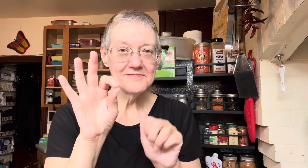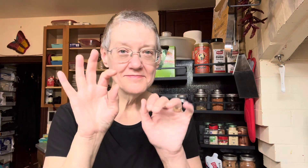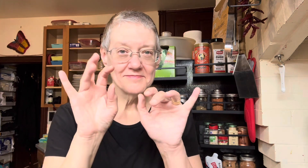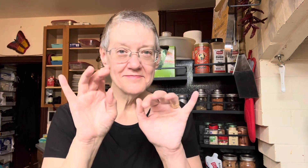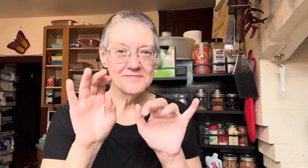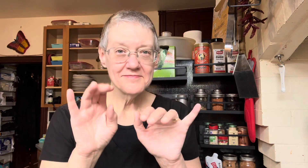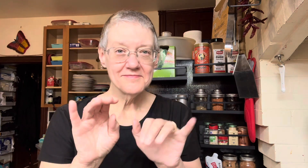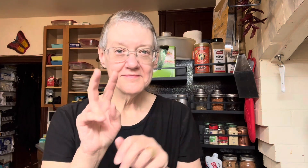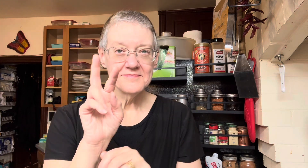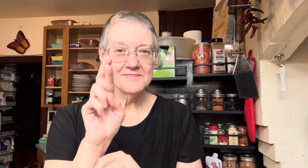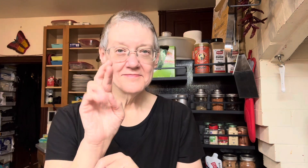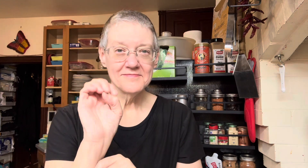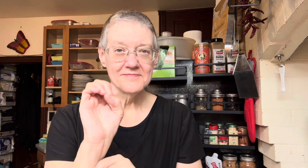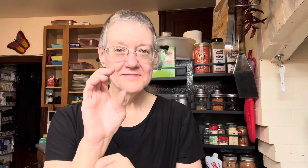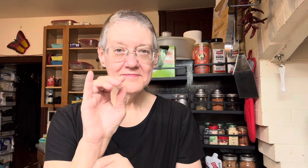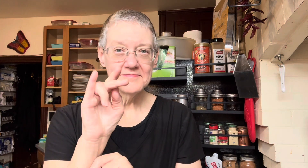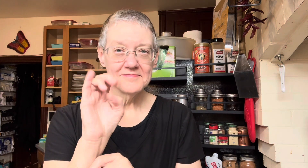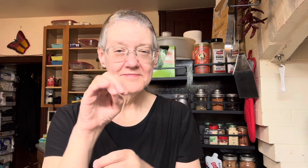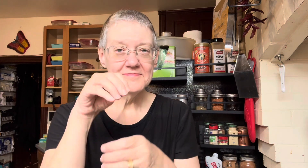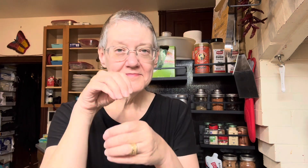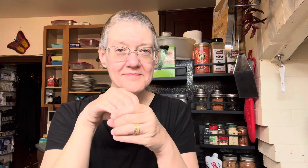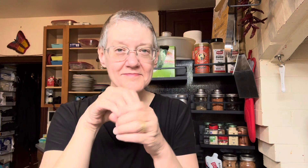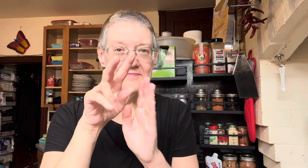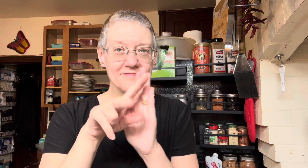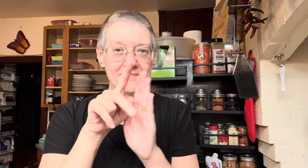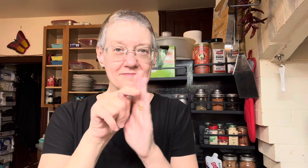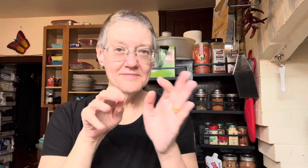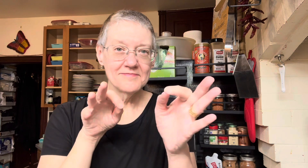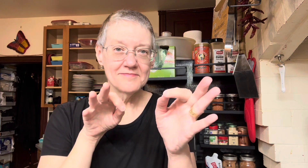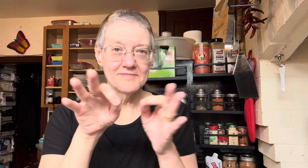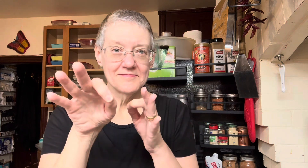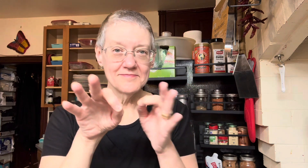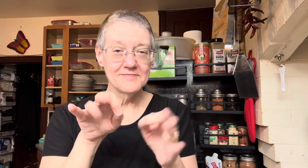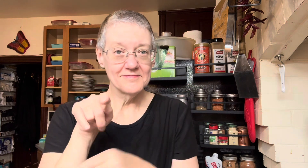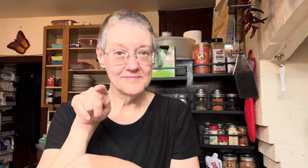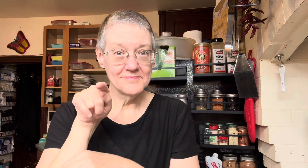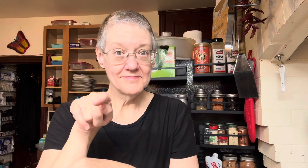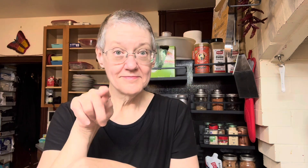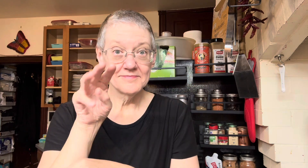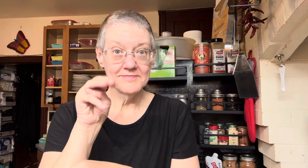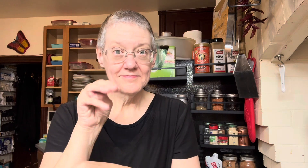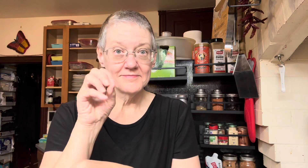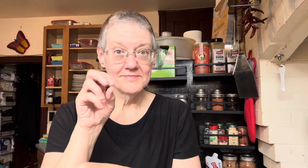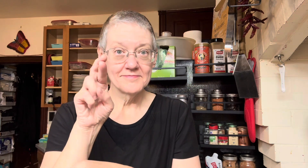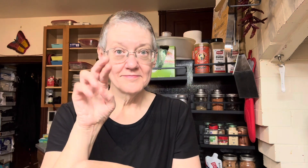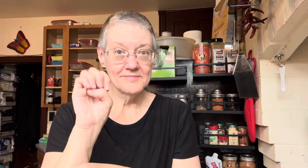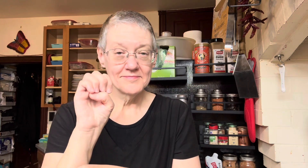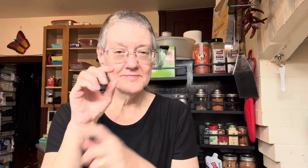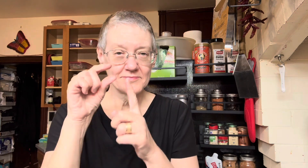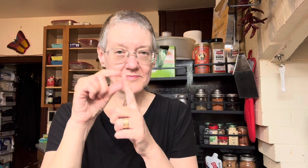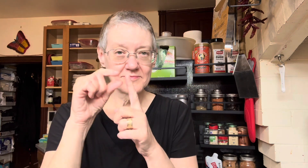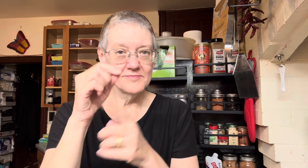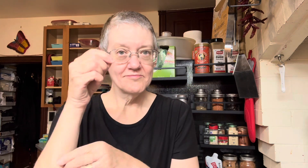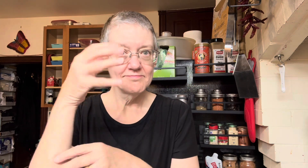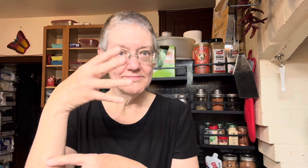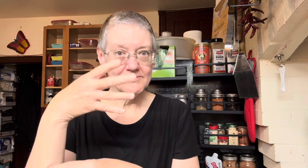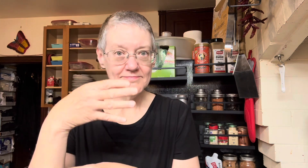You can always find a typed out recipe at the very end of the description. Under the video title,